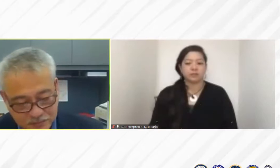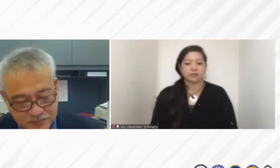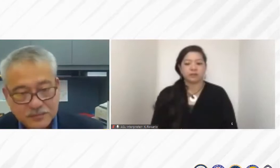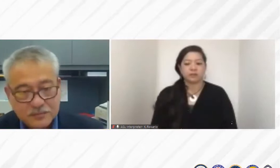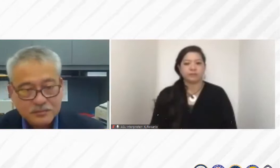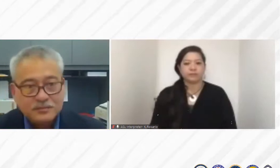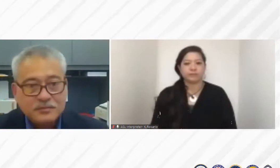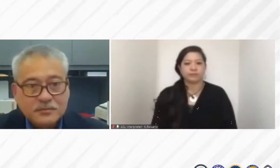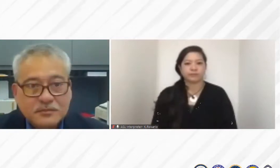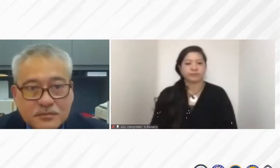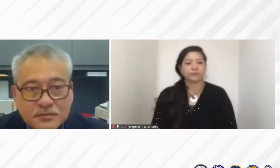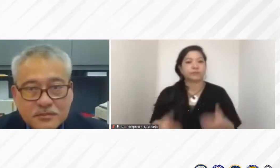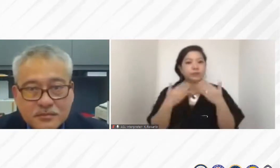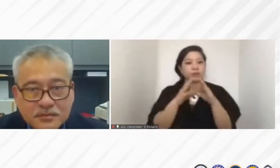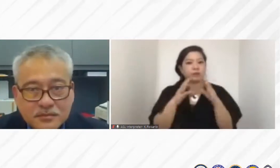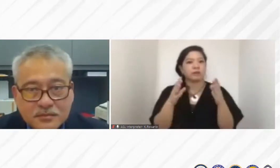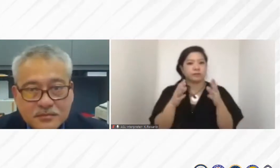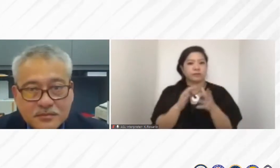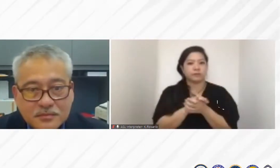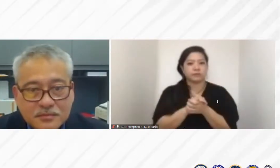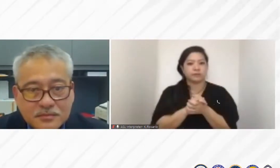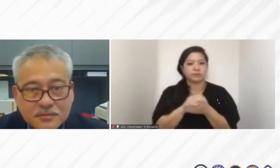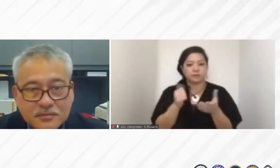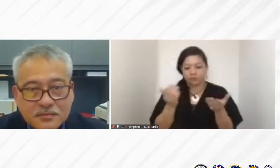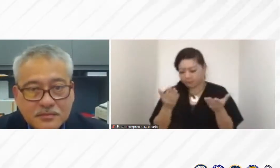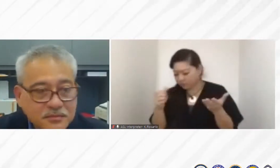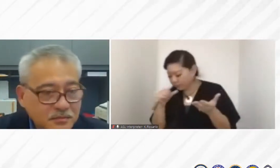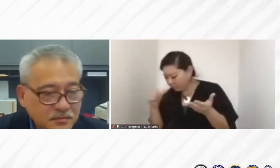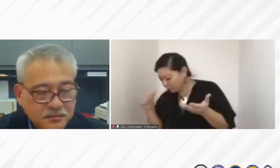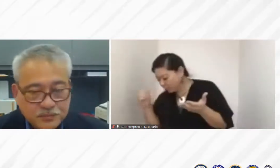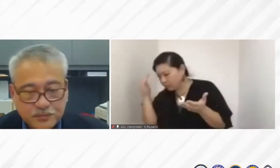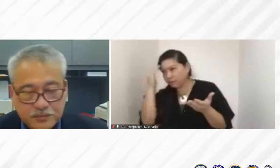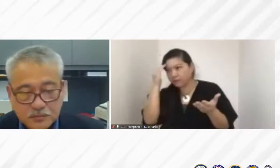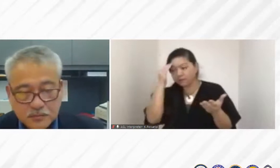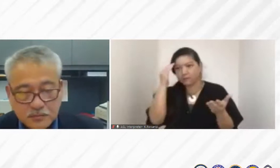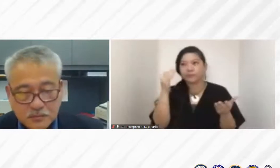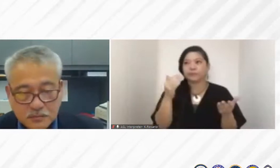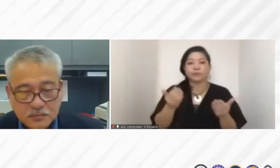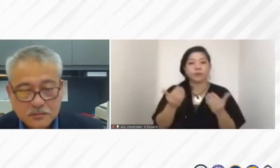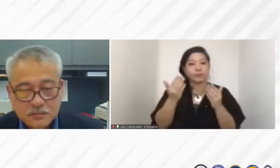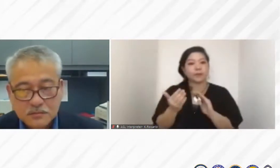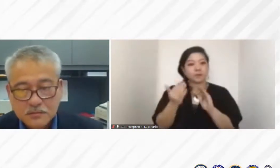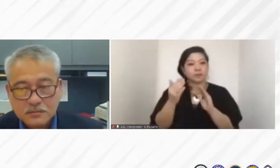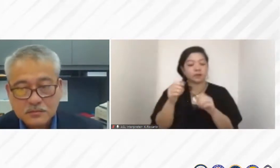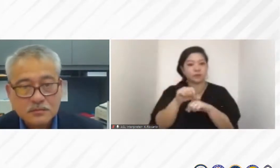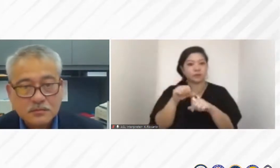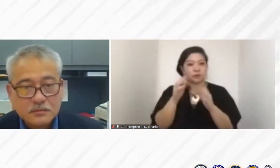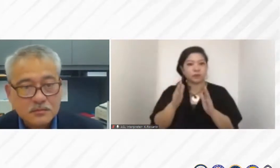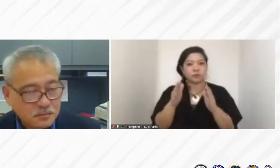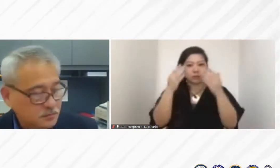Thank you, Director San Augustine. I'd also be remiss if I didn't acknowledge the presence of our surgeon